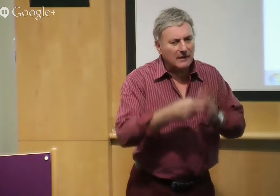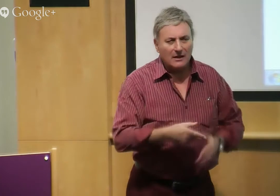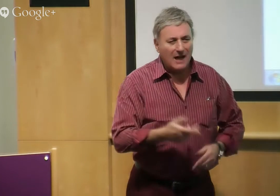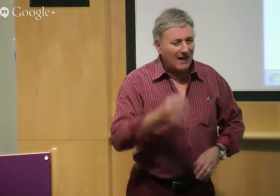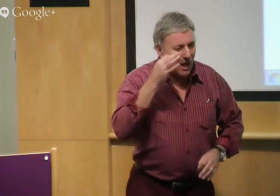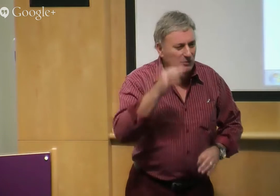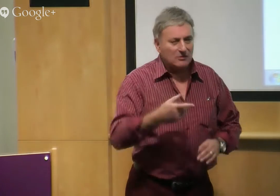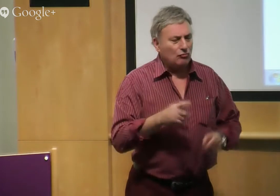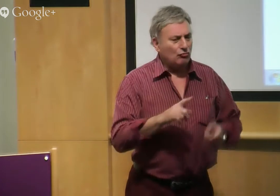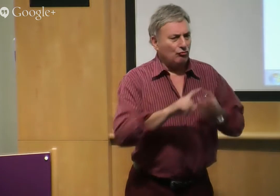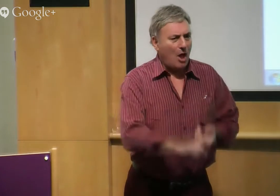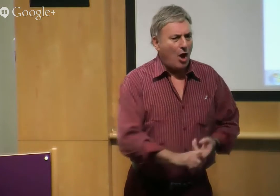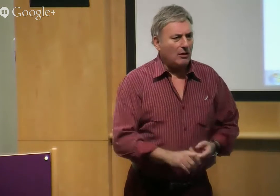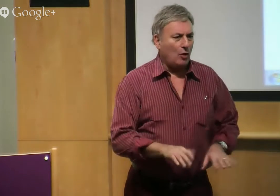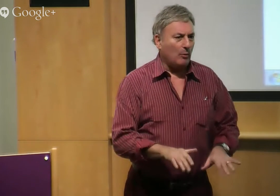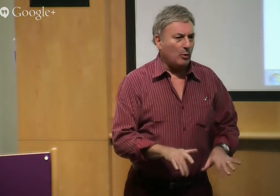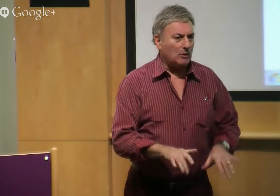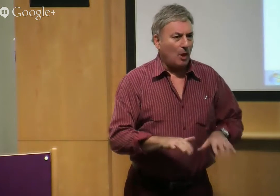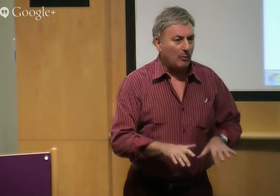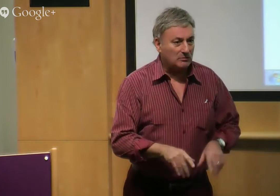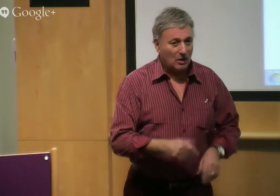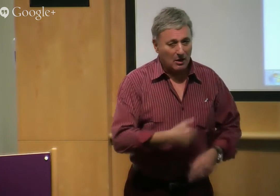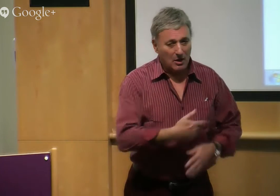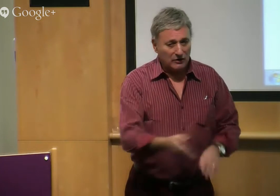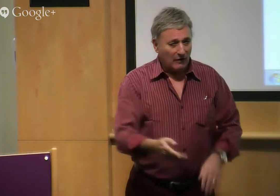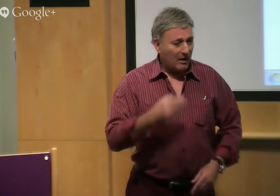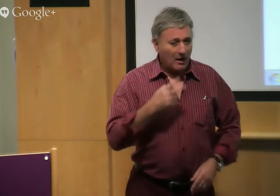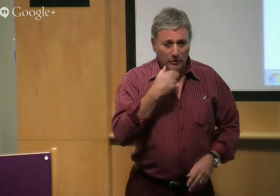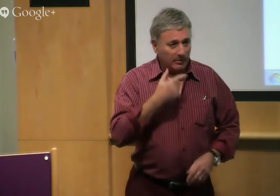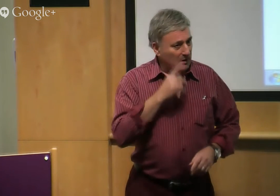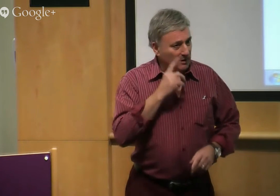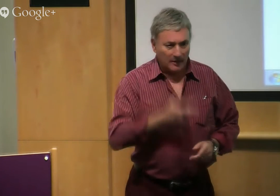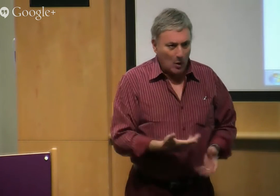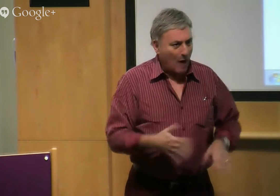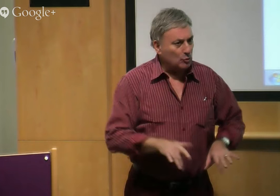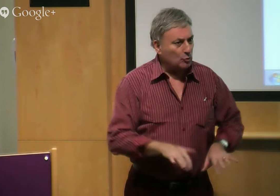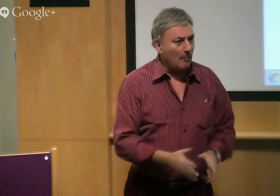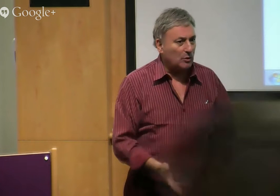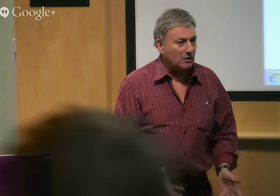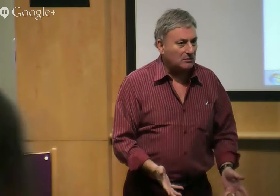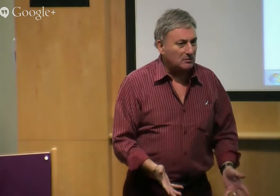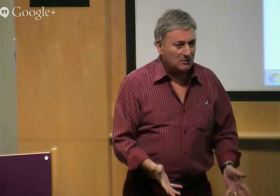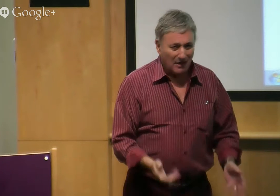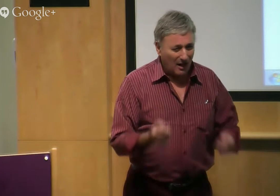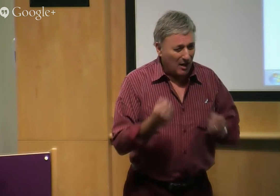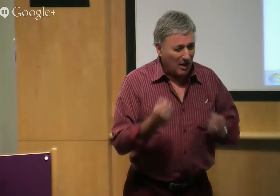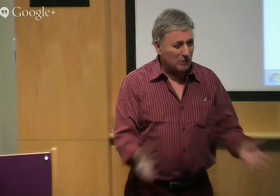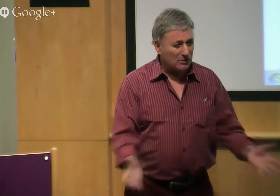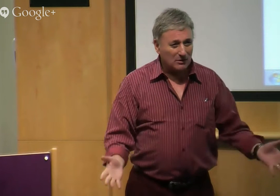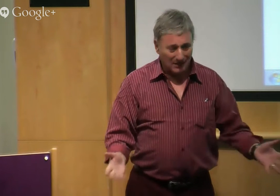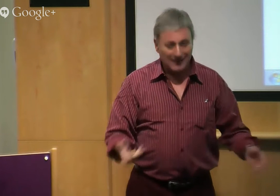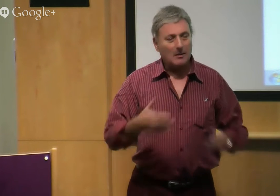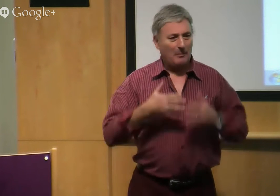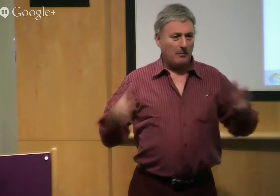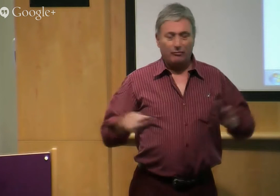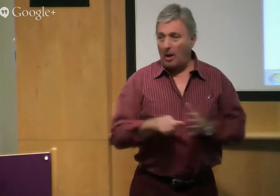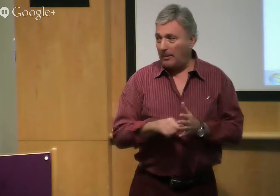know, there's lots of organisations, councils, who rely on computers. There's a lot of older deaf people who don't know how to